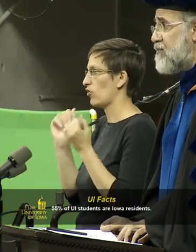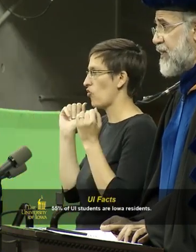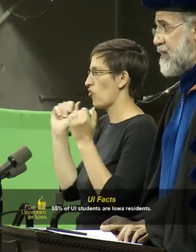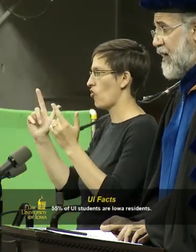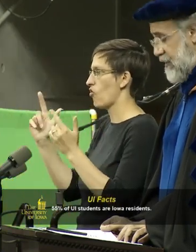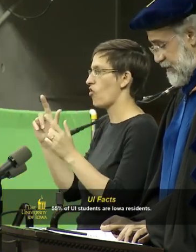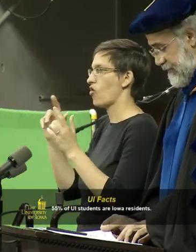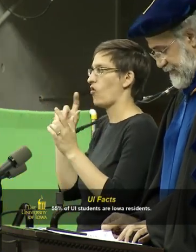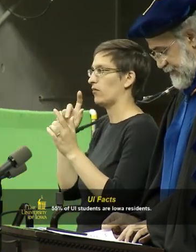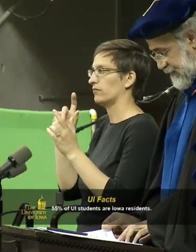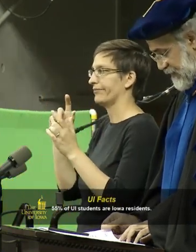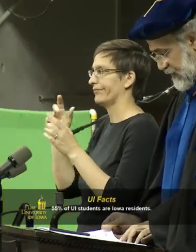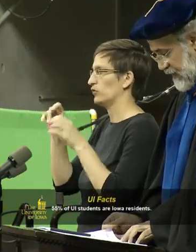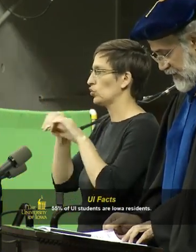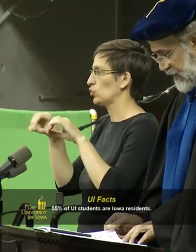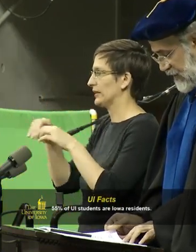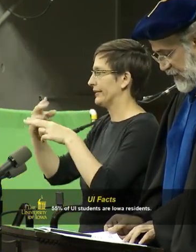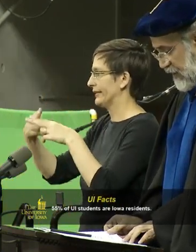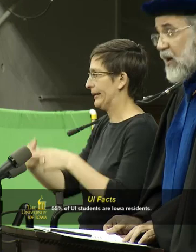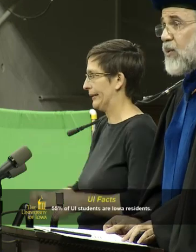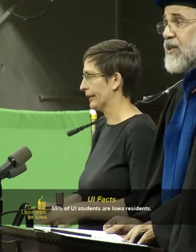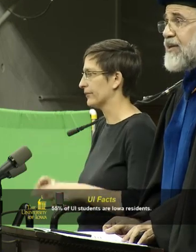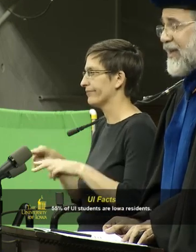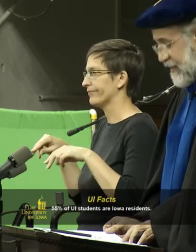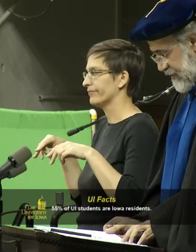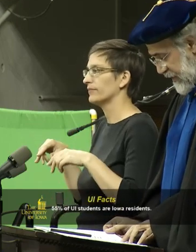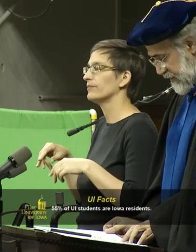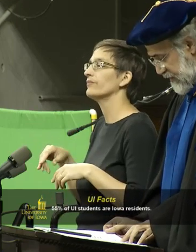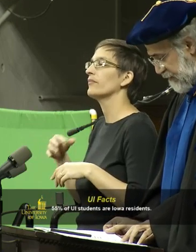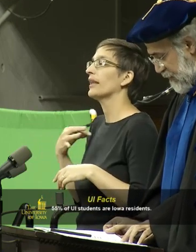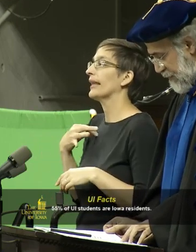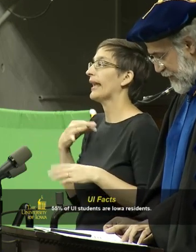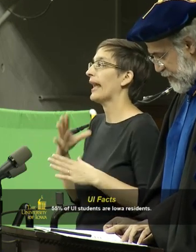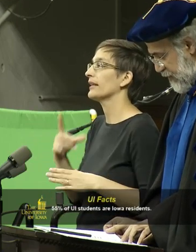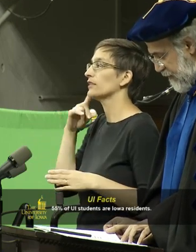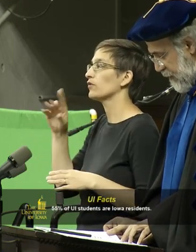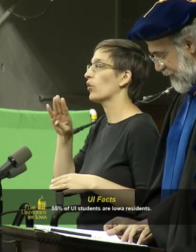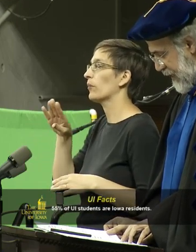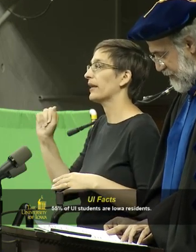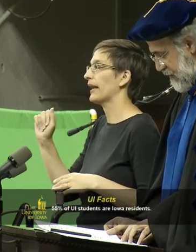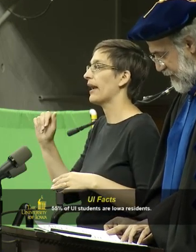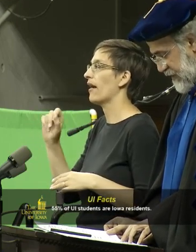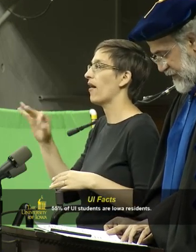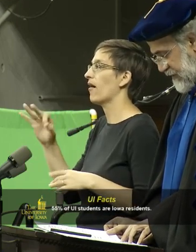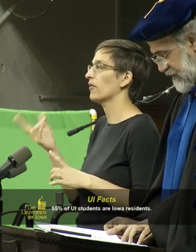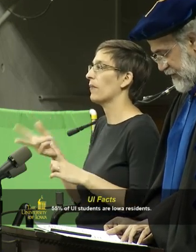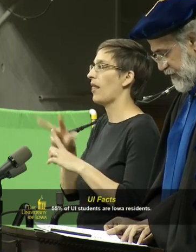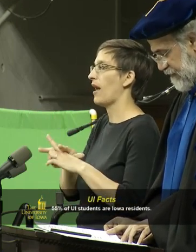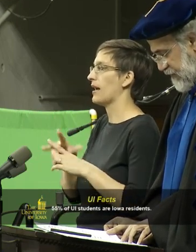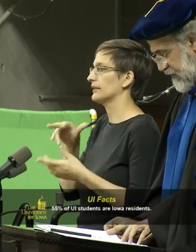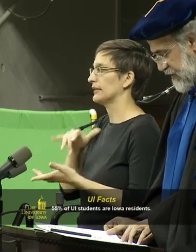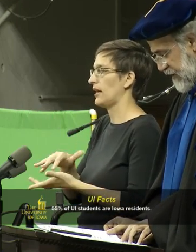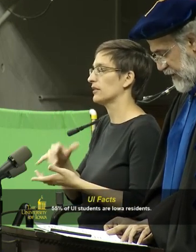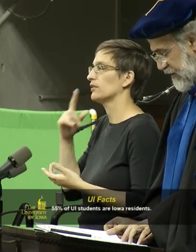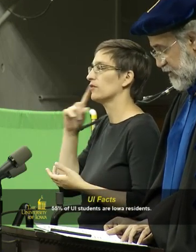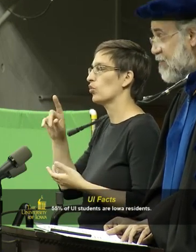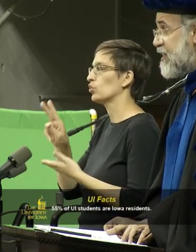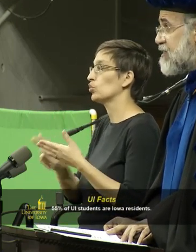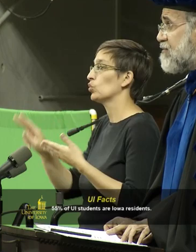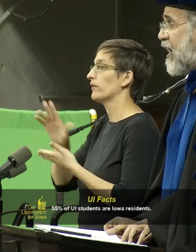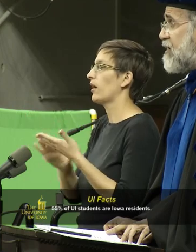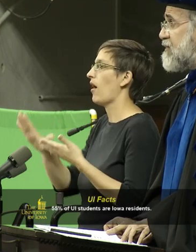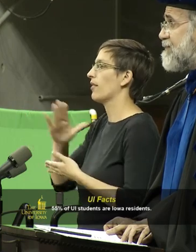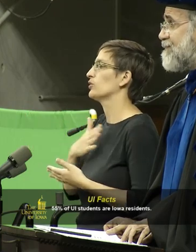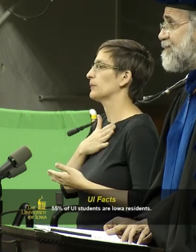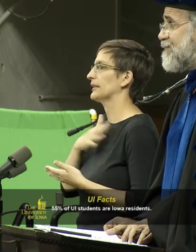degrees are recognized. Will the candidates for the Bachelor of Applied Studies in the University College